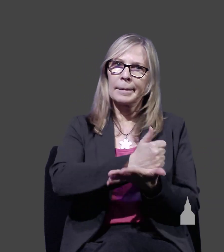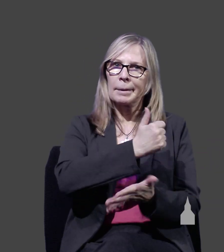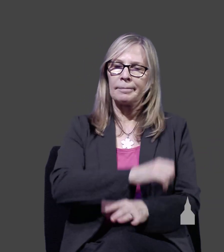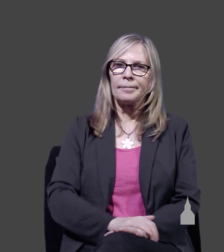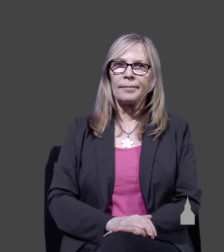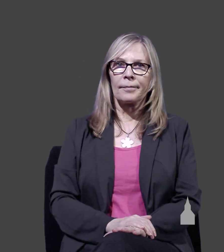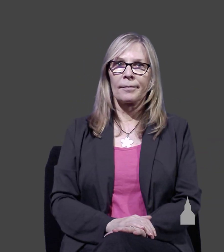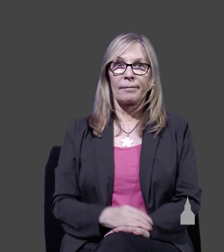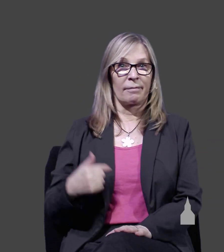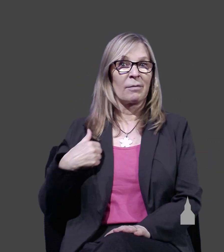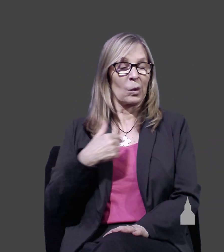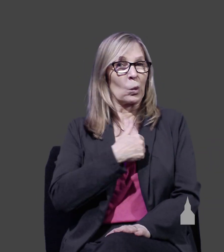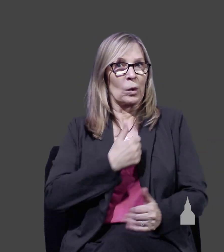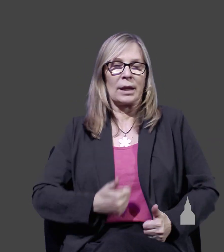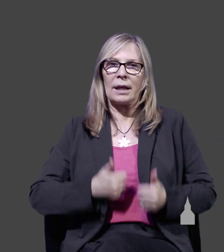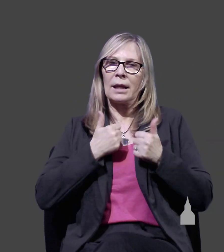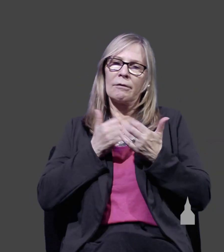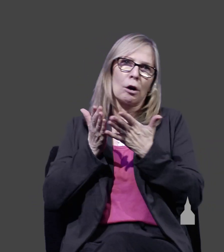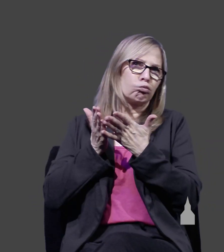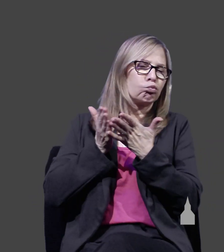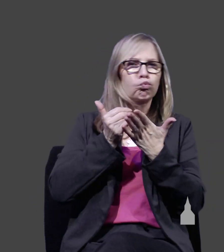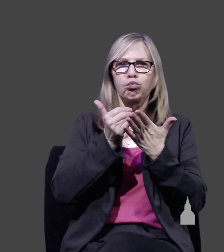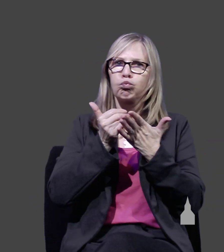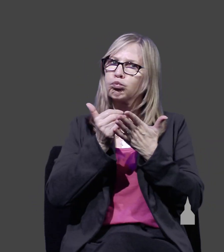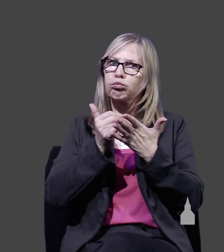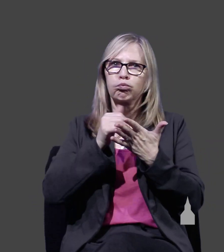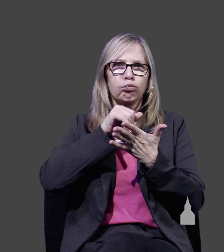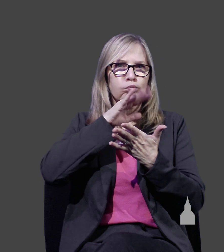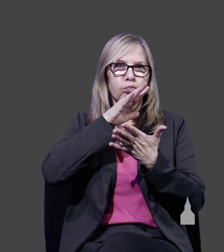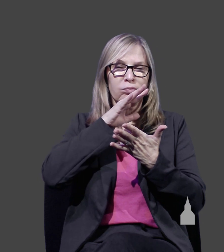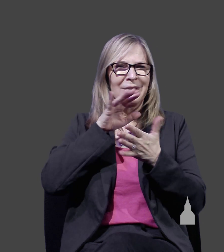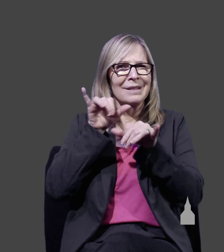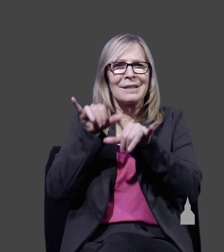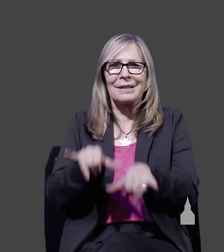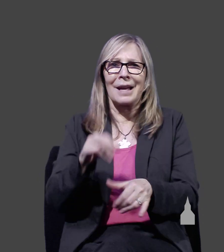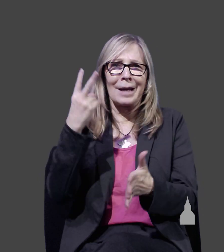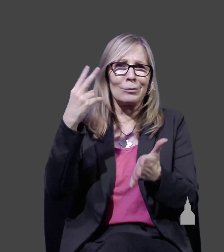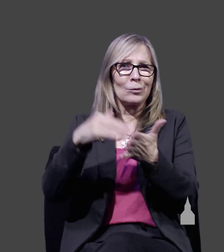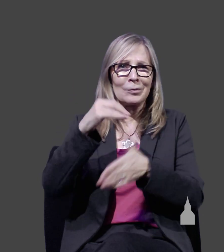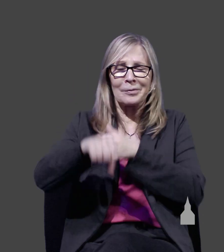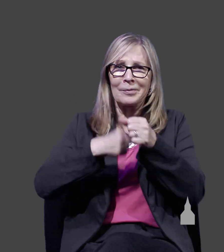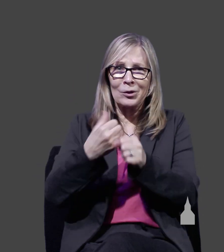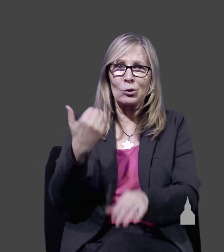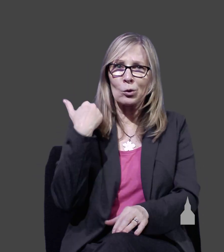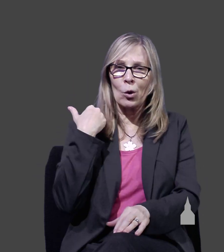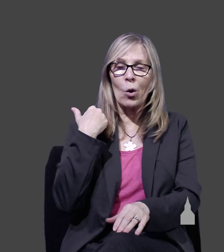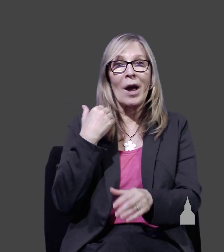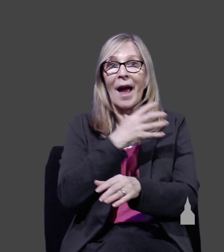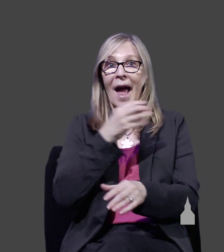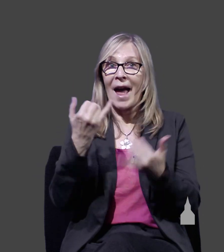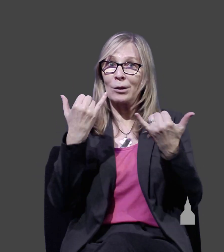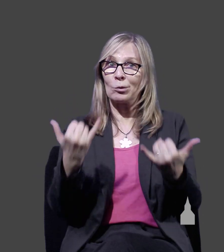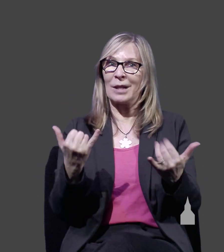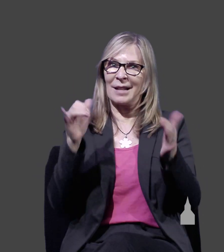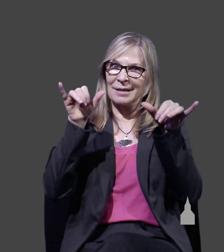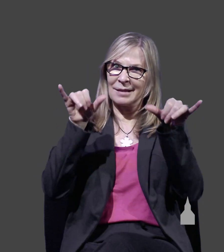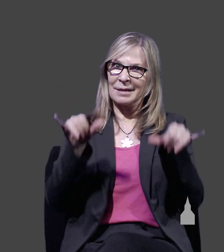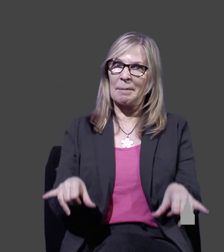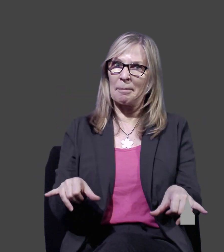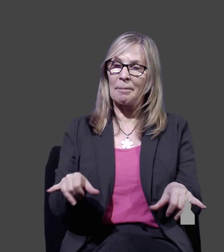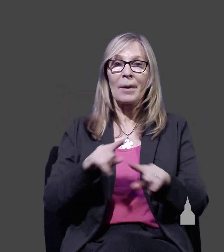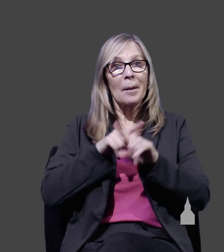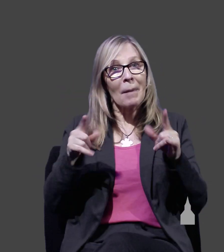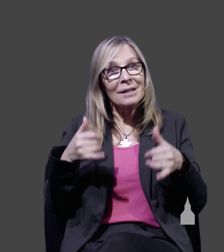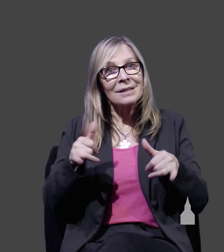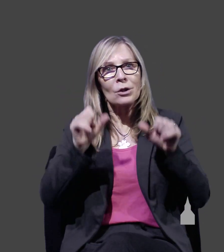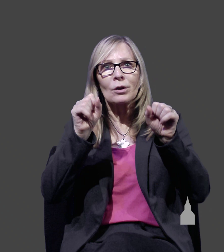We do live in a crooked and perverse generation. It was that way 2,000 years ago. It's that way today. And yet we still have the ability to